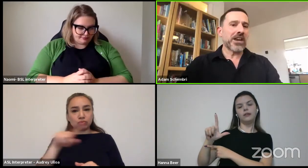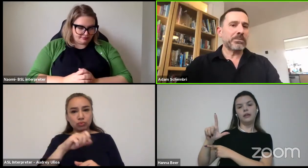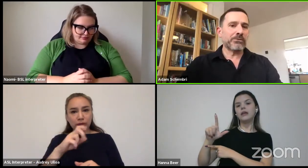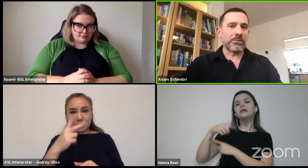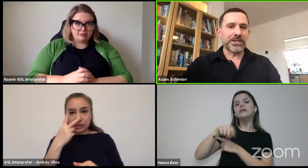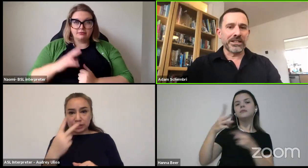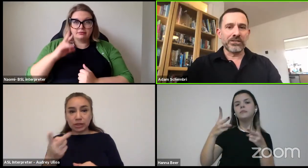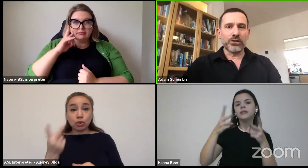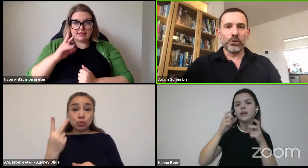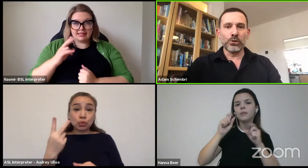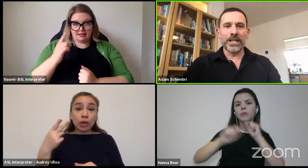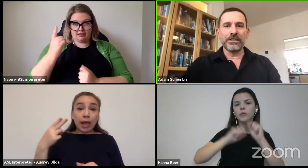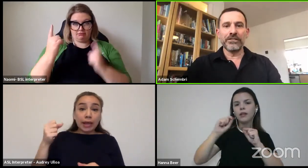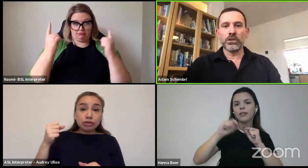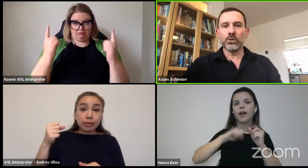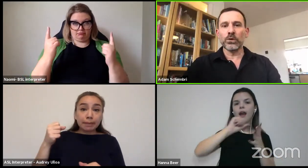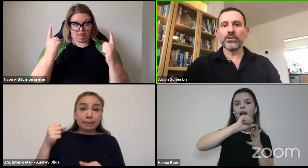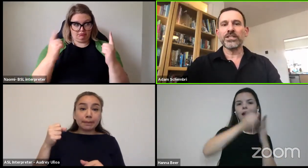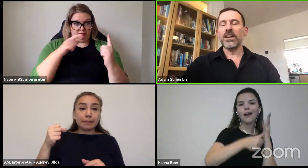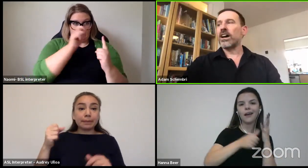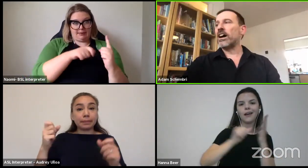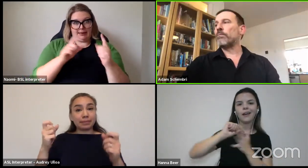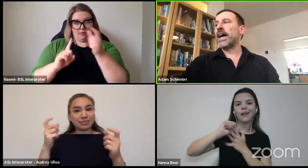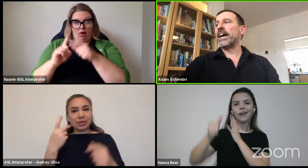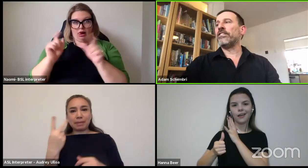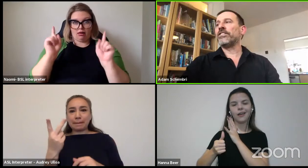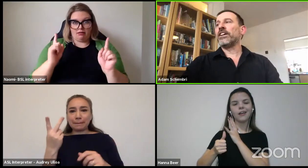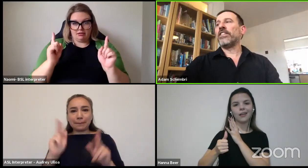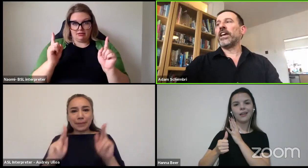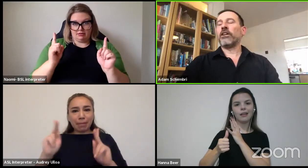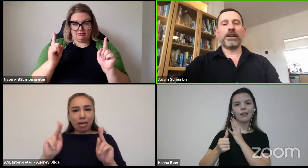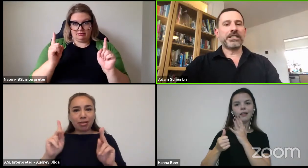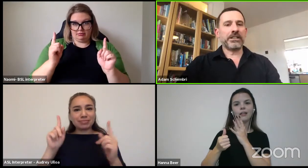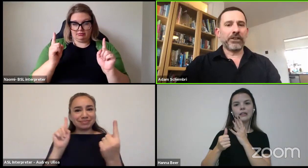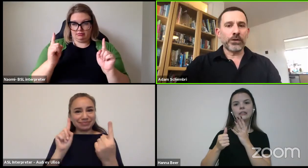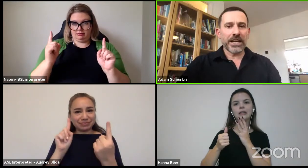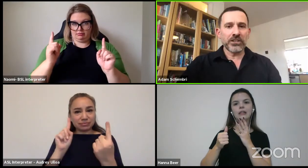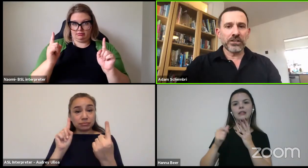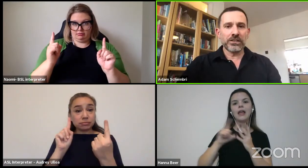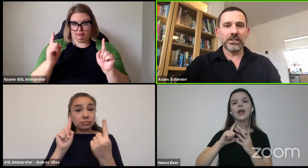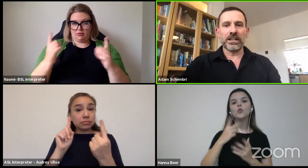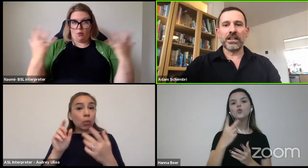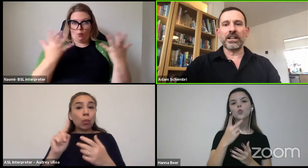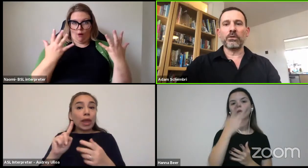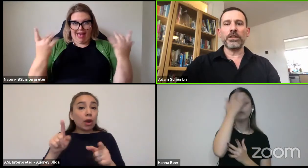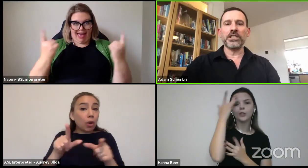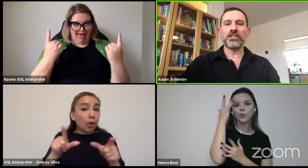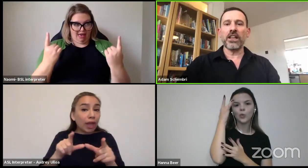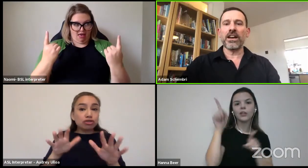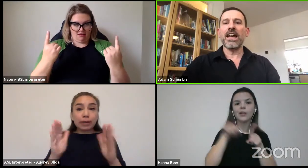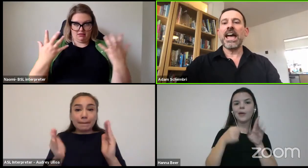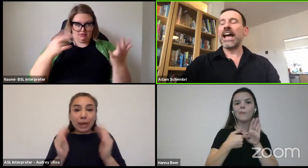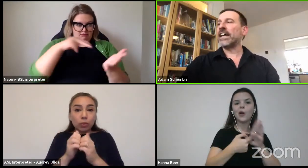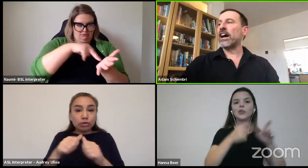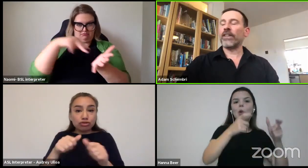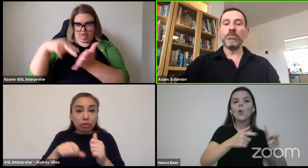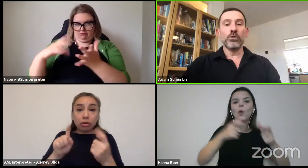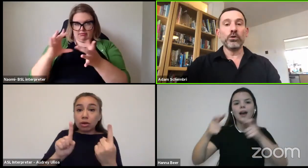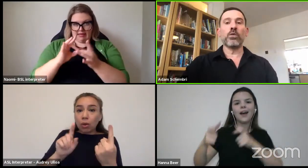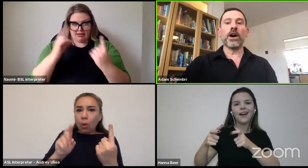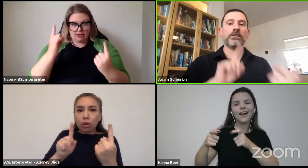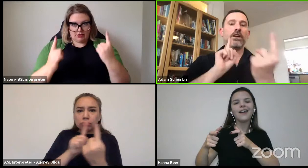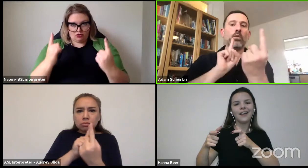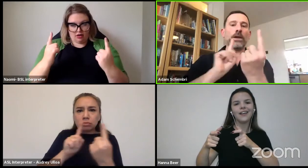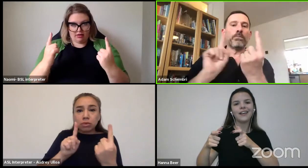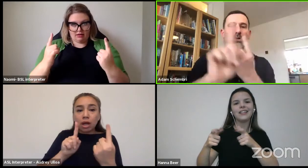hand shapes represented two individuals and their relative location with each other and how they